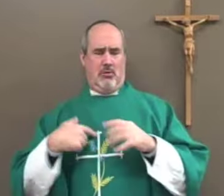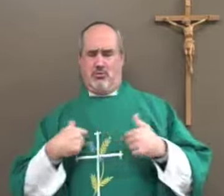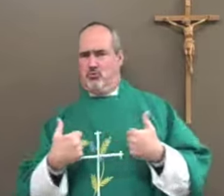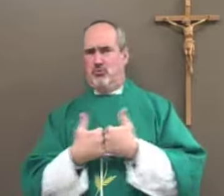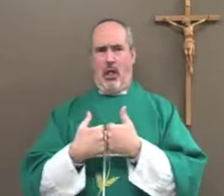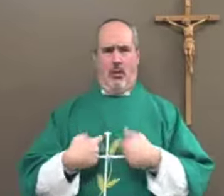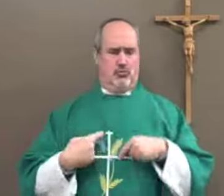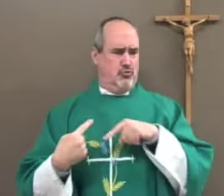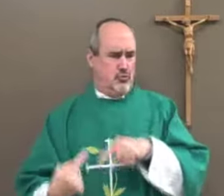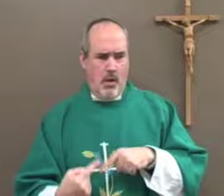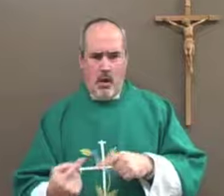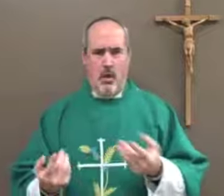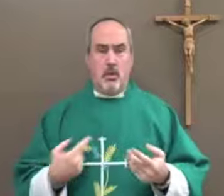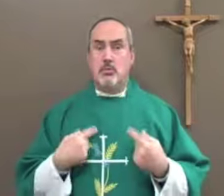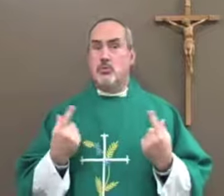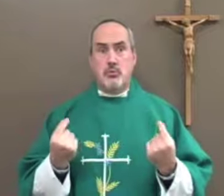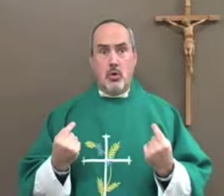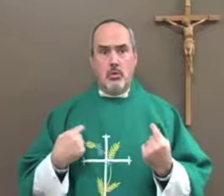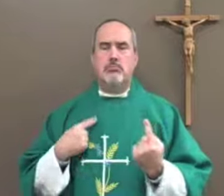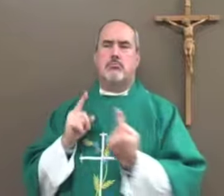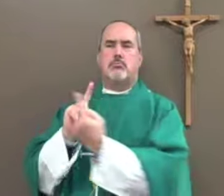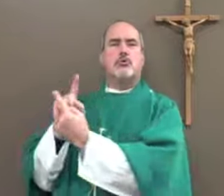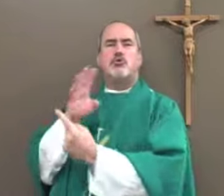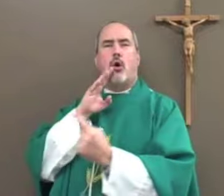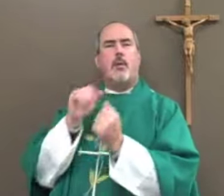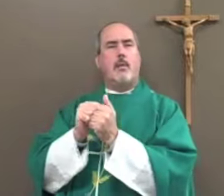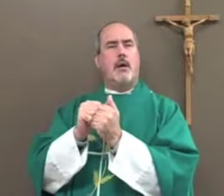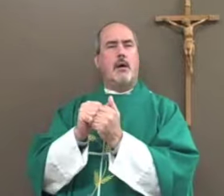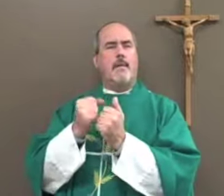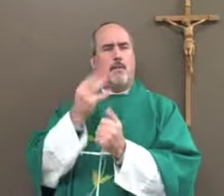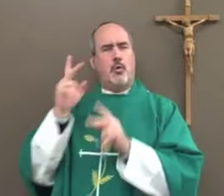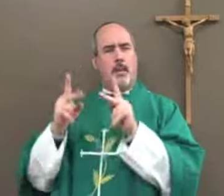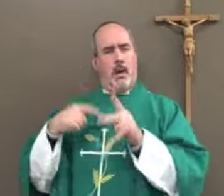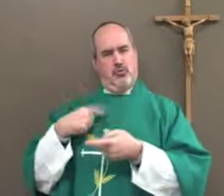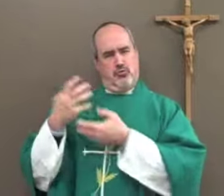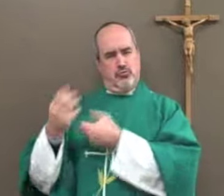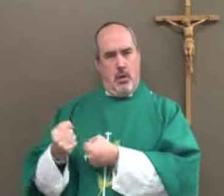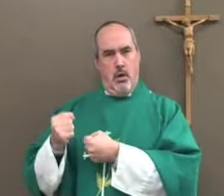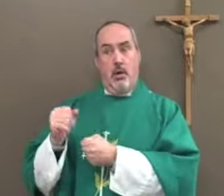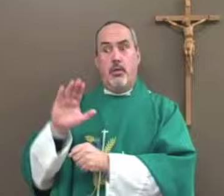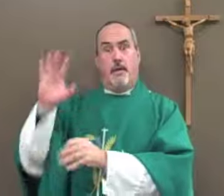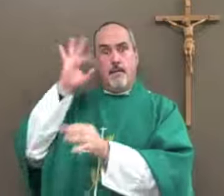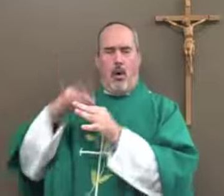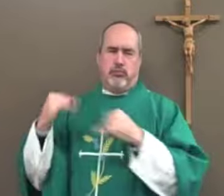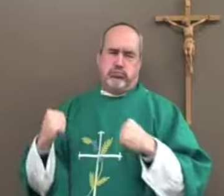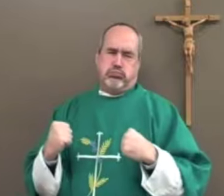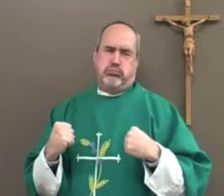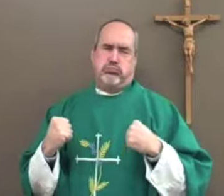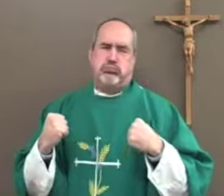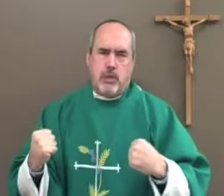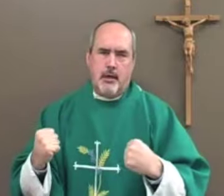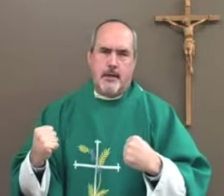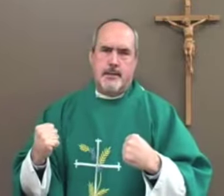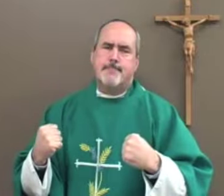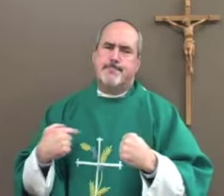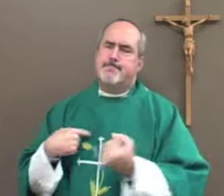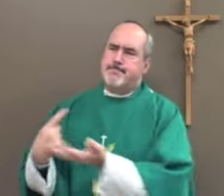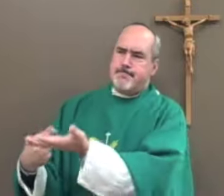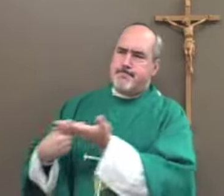that really helped me through that struggle or challenge was that I spoke to a few people